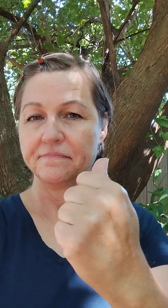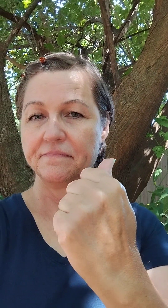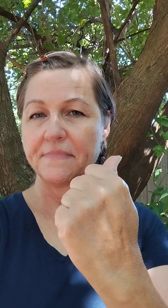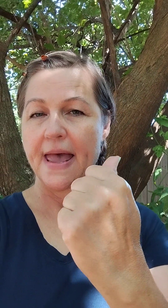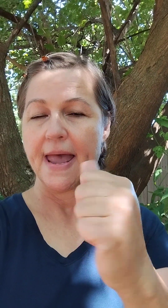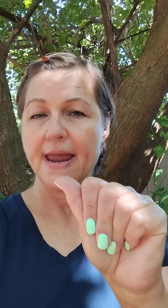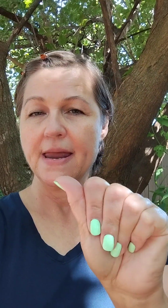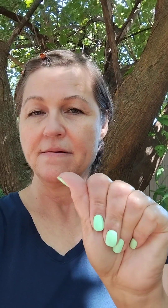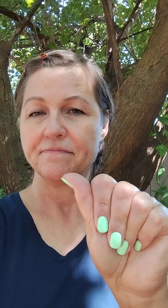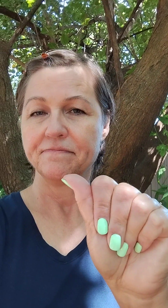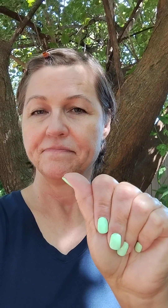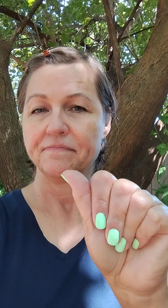A.